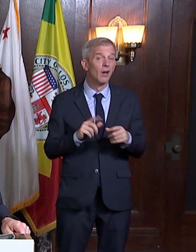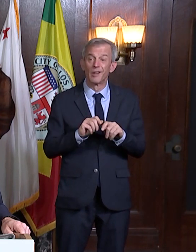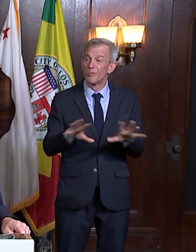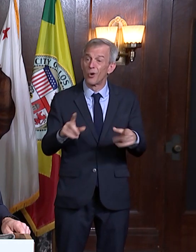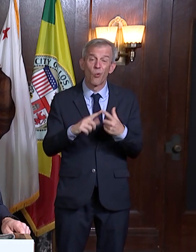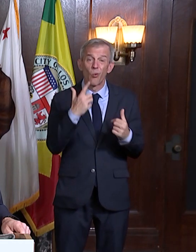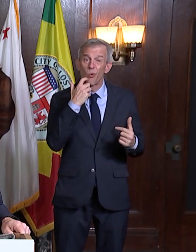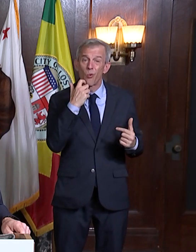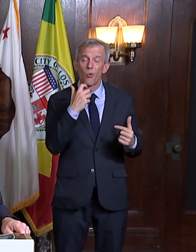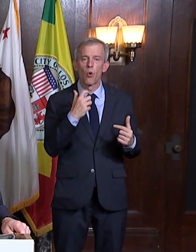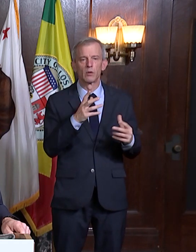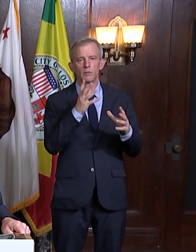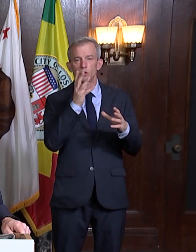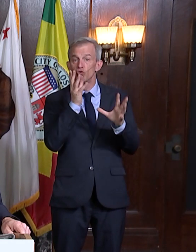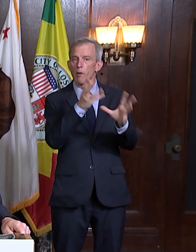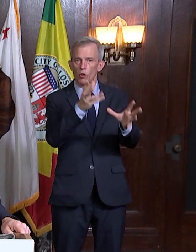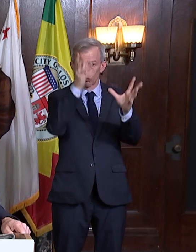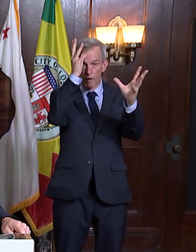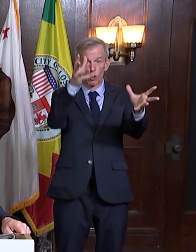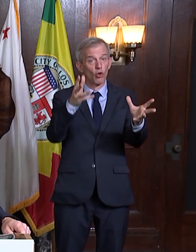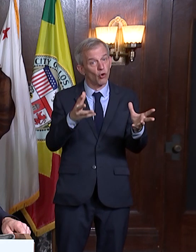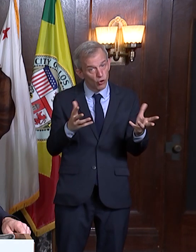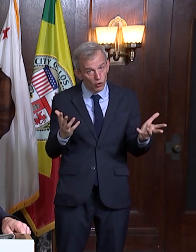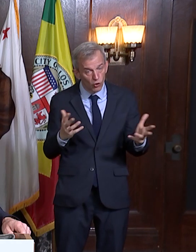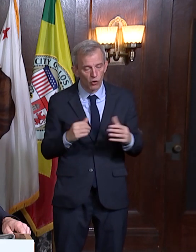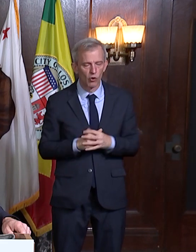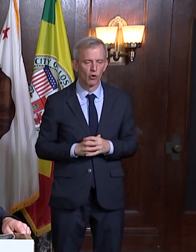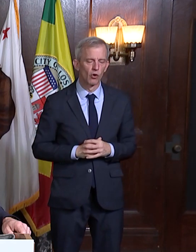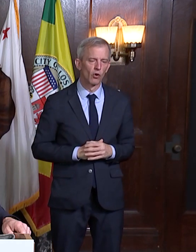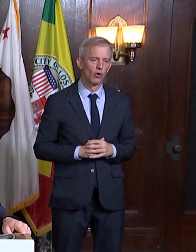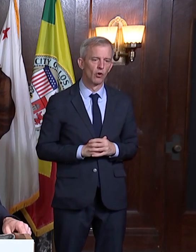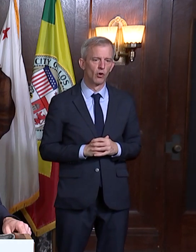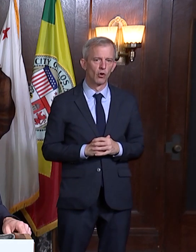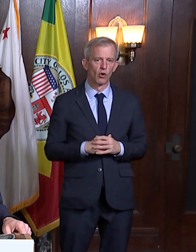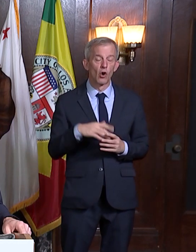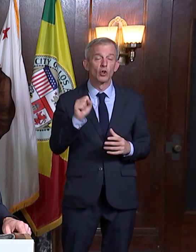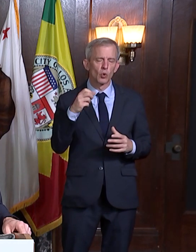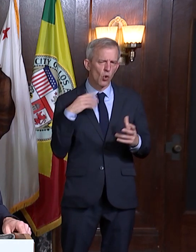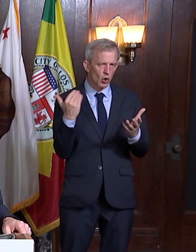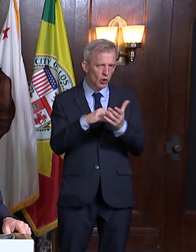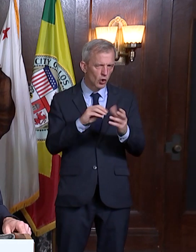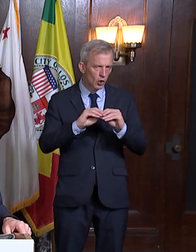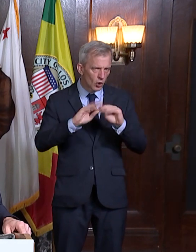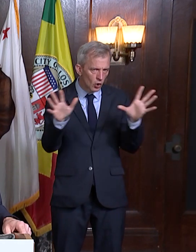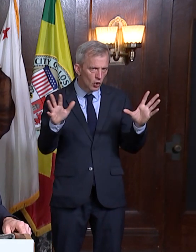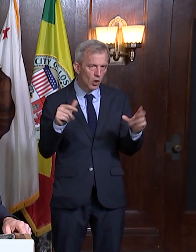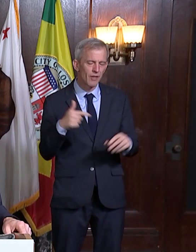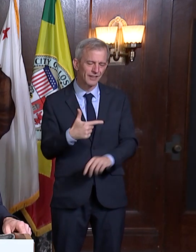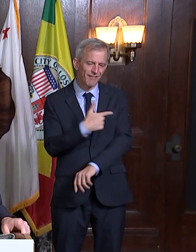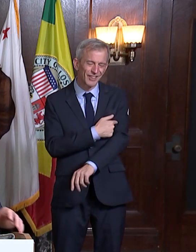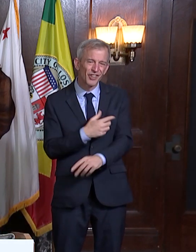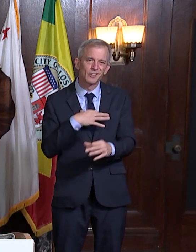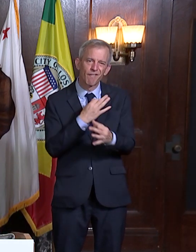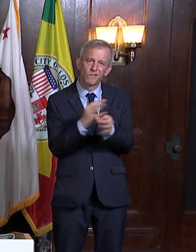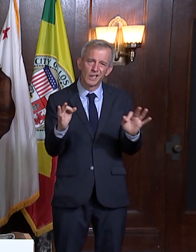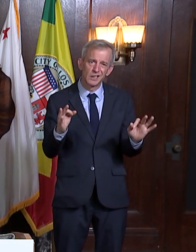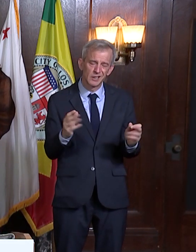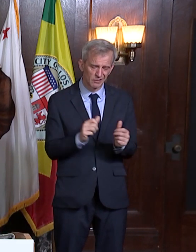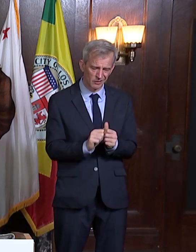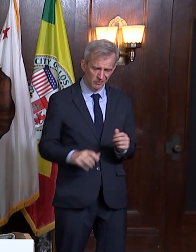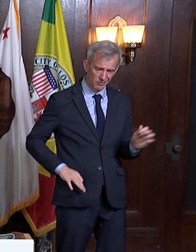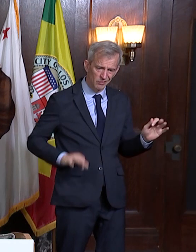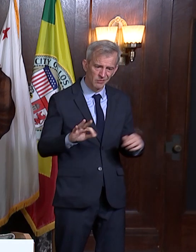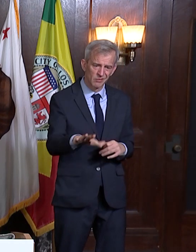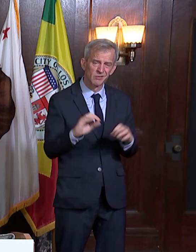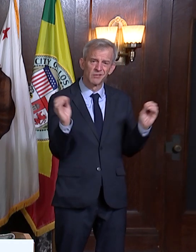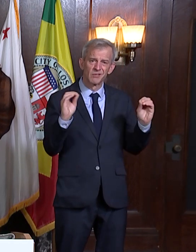with during the holidays. So on that note, I want to make something crystal clear again. This vaccine is free, and if you have family members who are